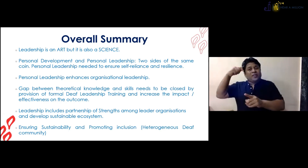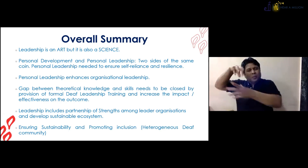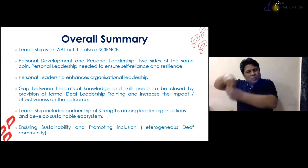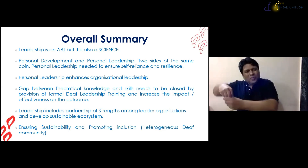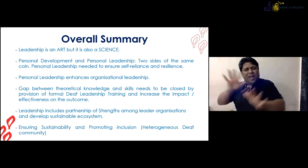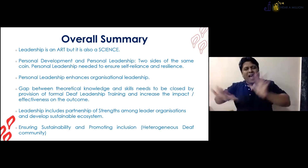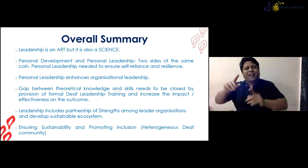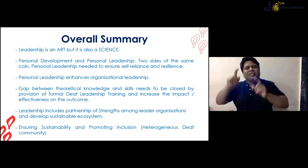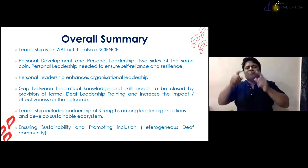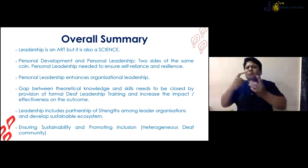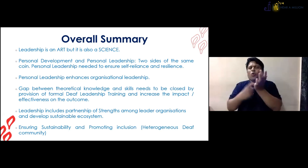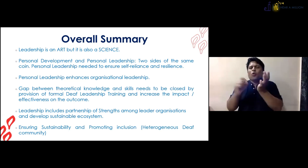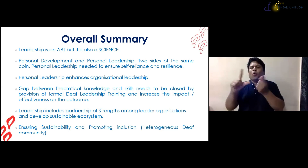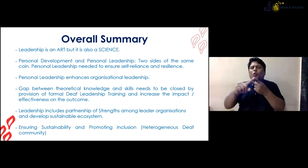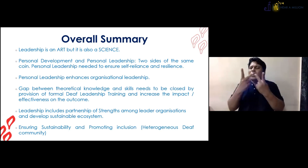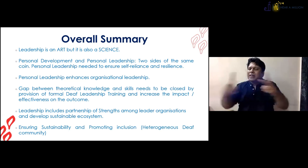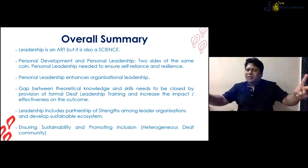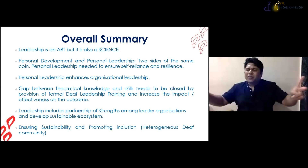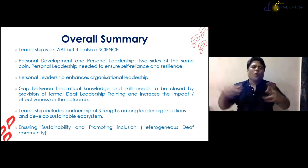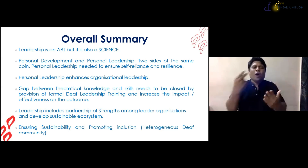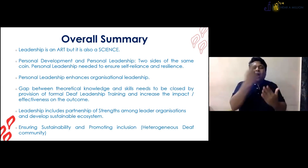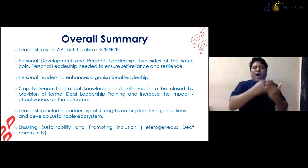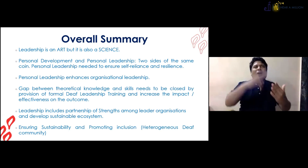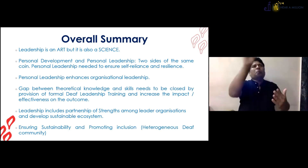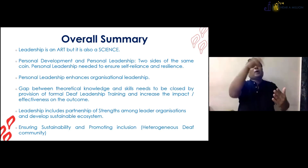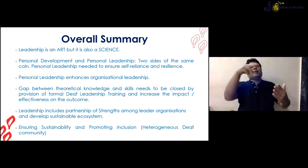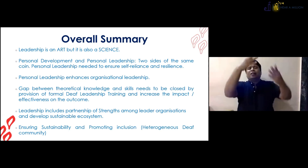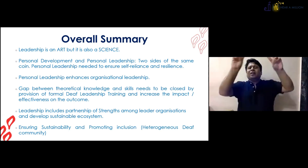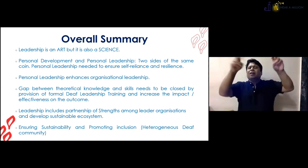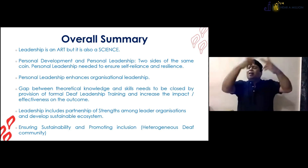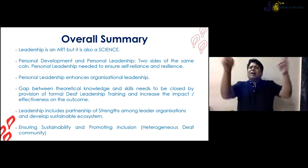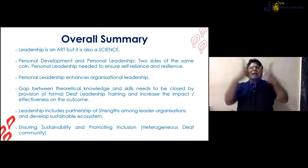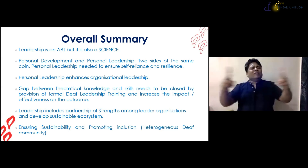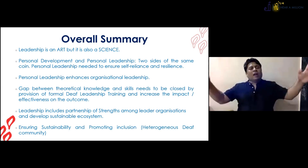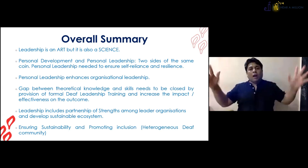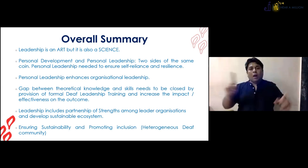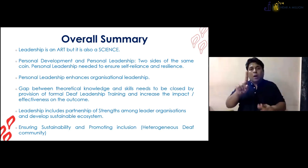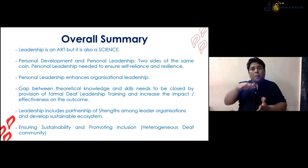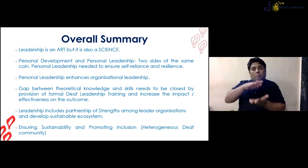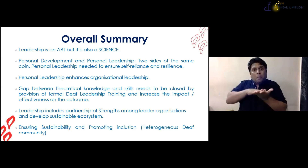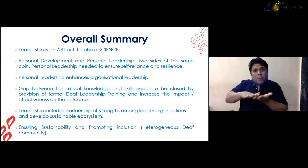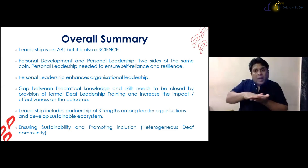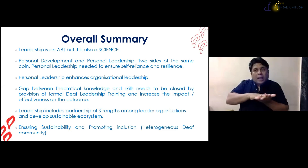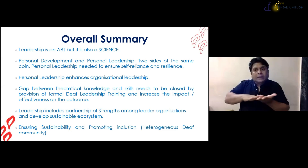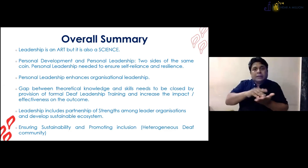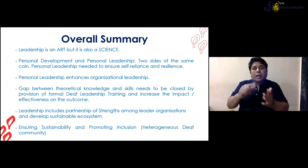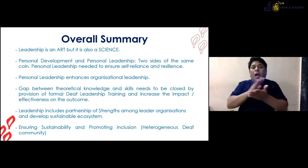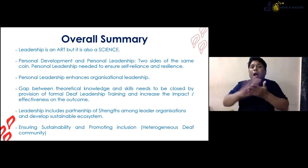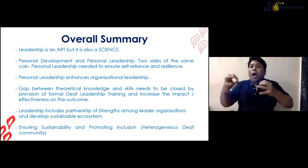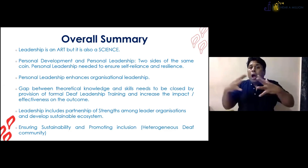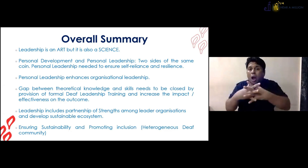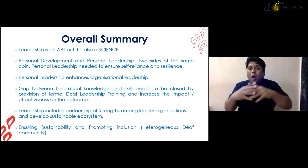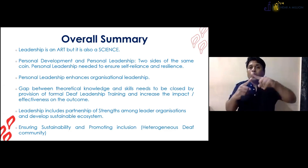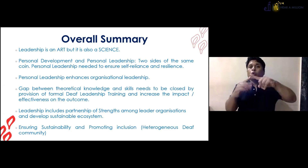you a better person. So even if you want to be in films, if you want to pick up any role, be it art, etc., but